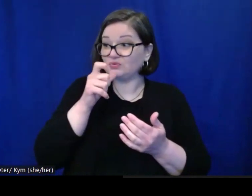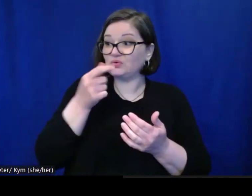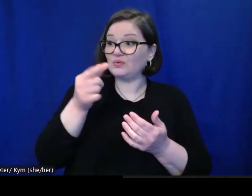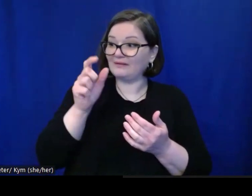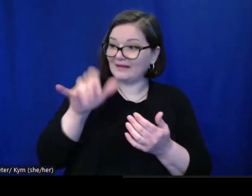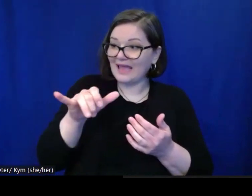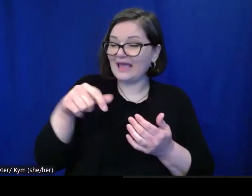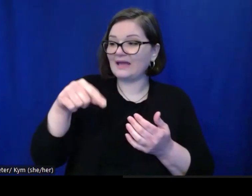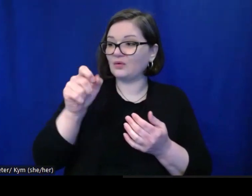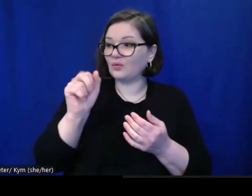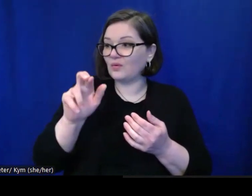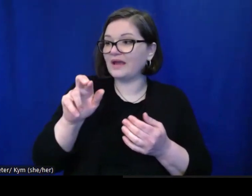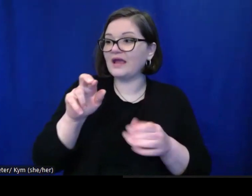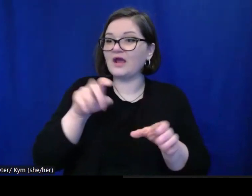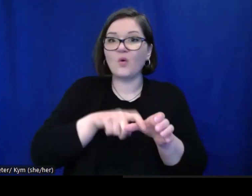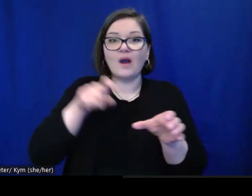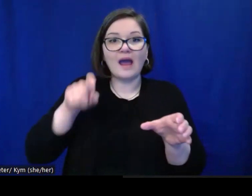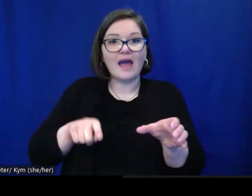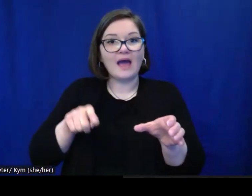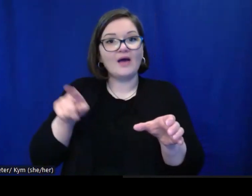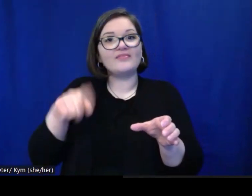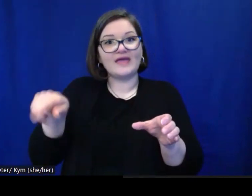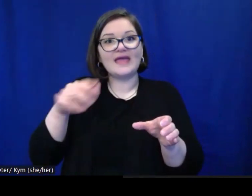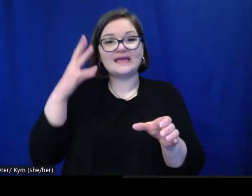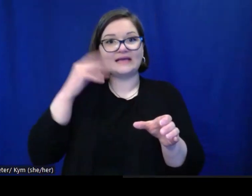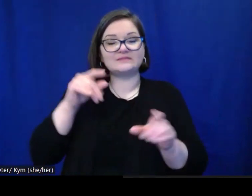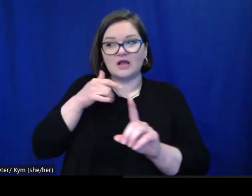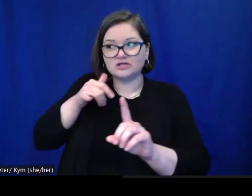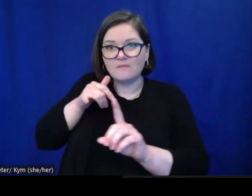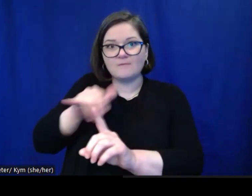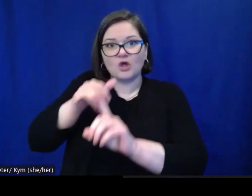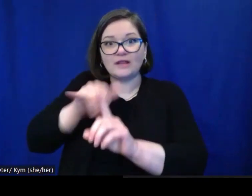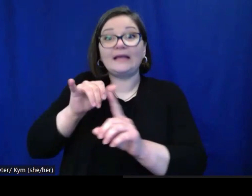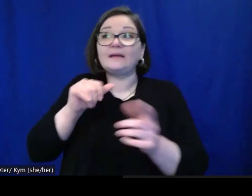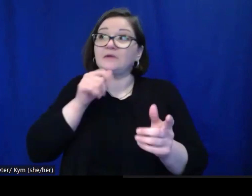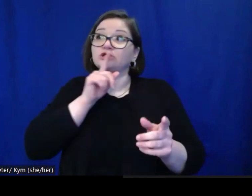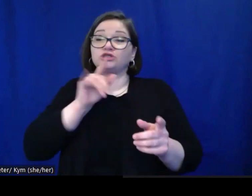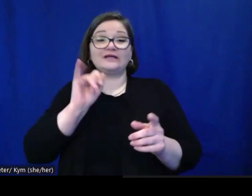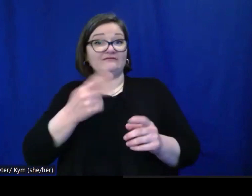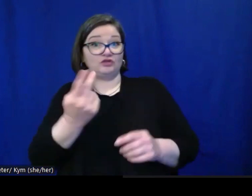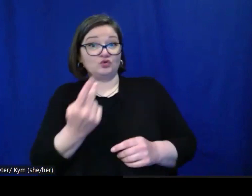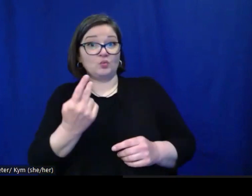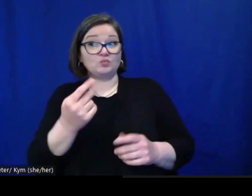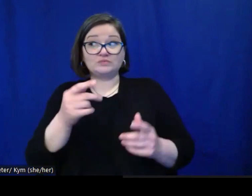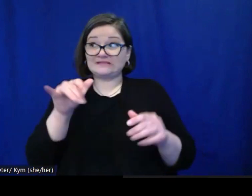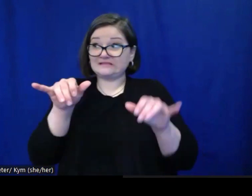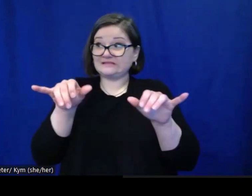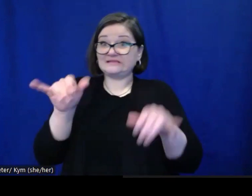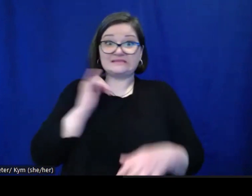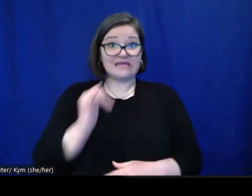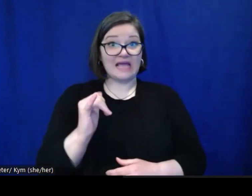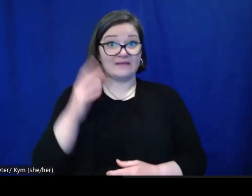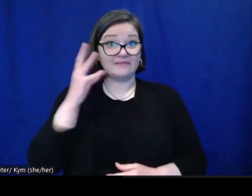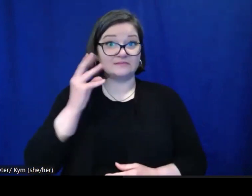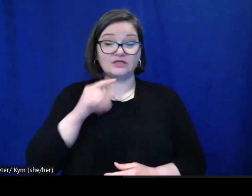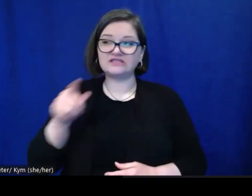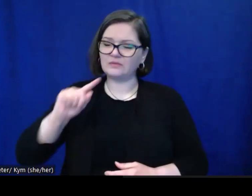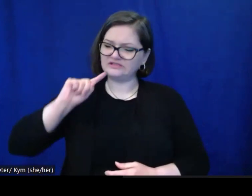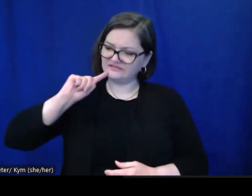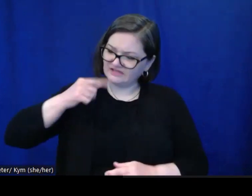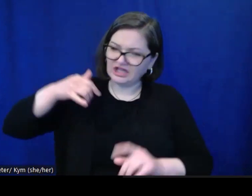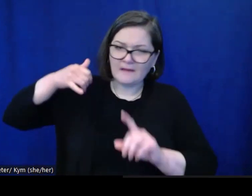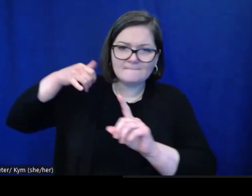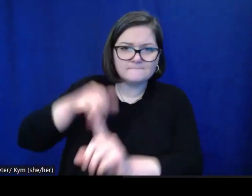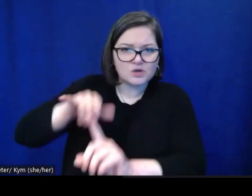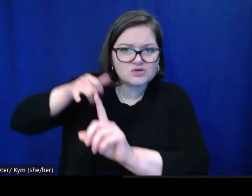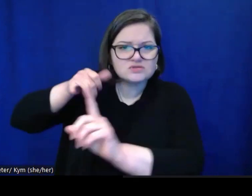And I don't know if that is the case for other people who are around my age, but in my case, they were severely bullied. And